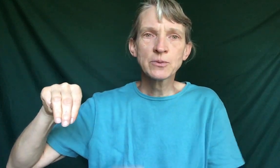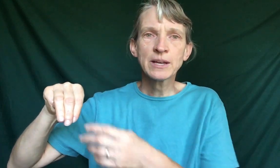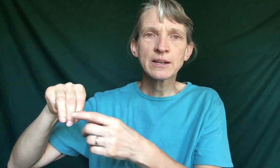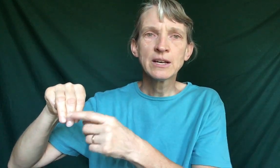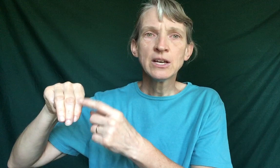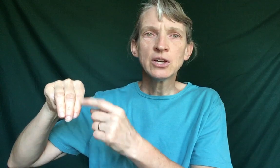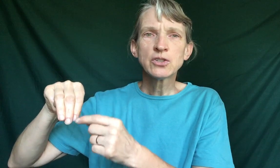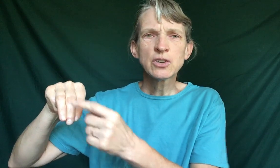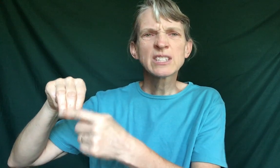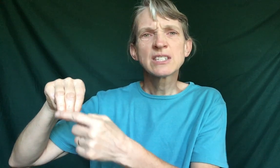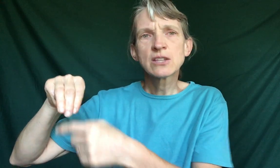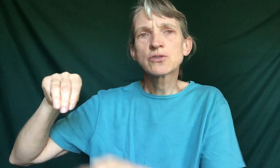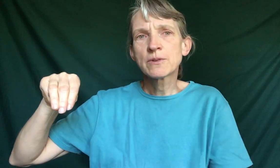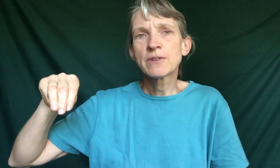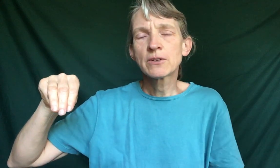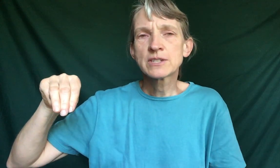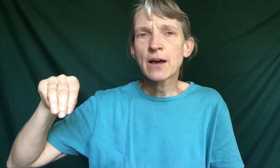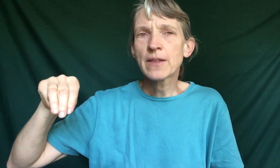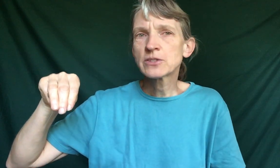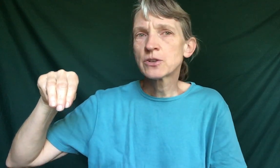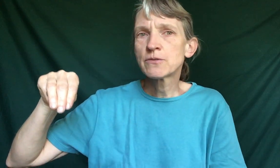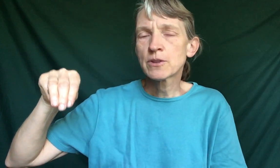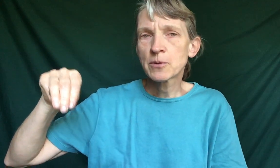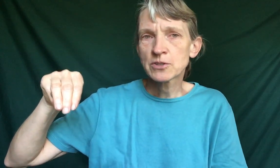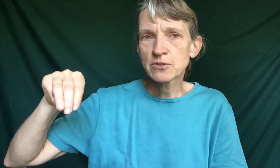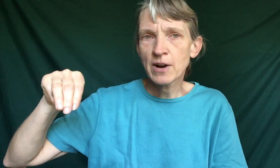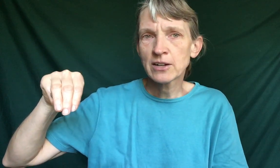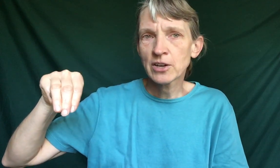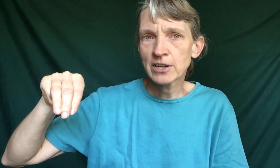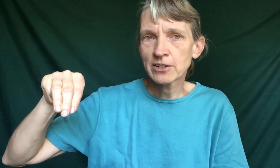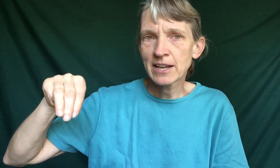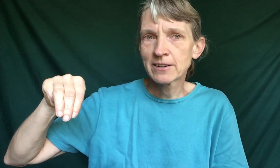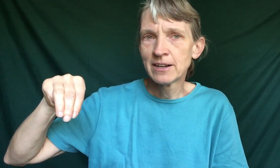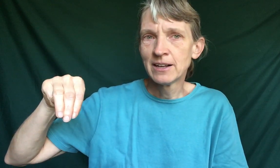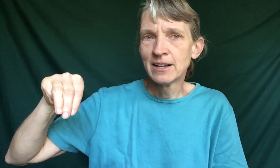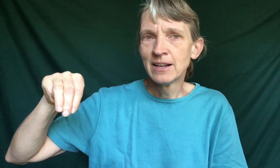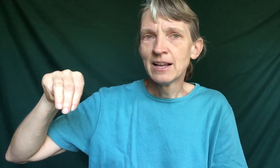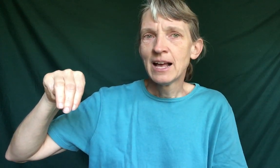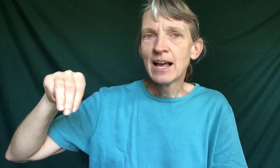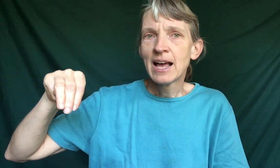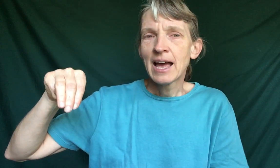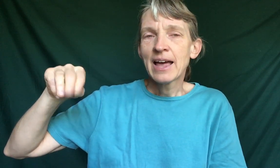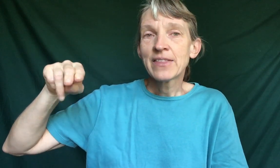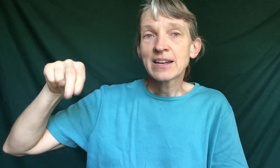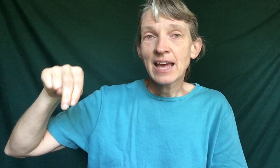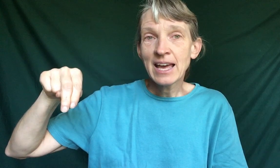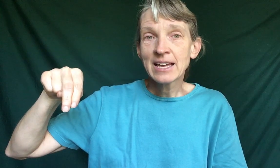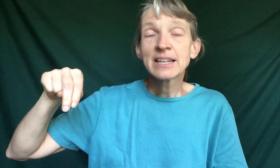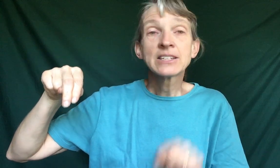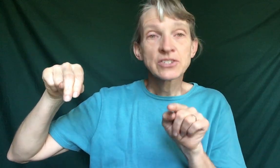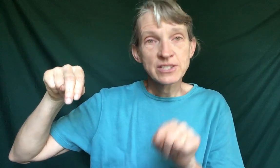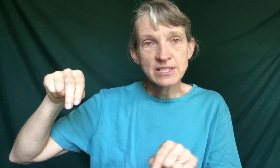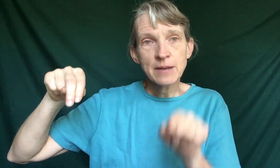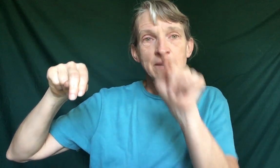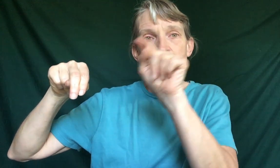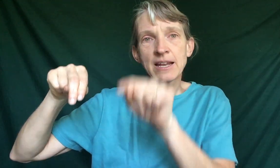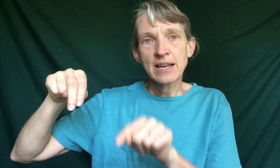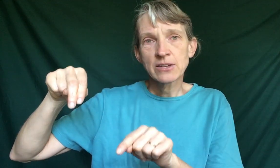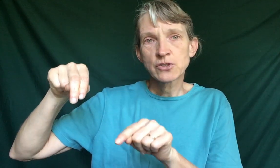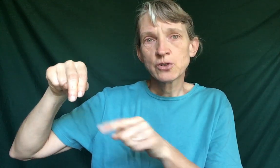between, so you can see there's 3 fingers down, that's good for the person trying to look at your letter. And then N, it's just the same, and N has 2